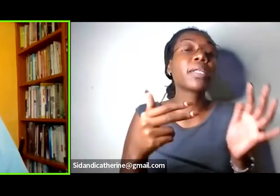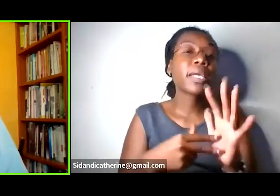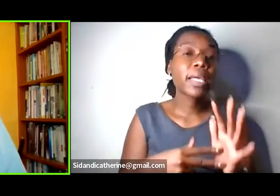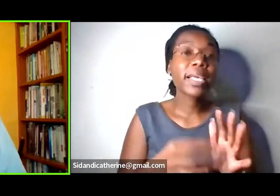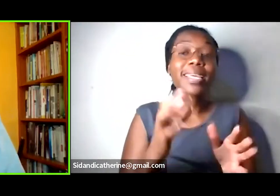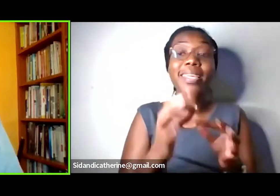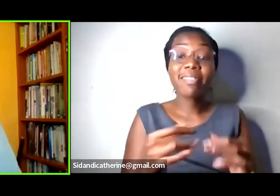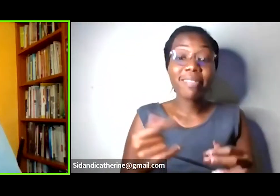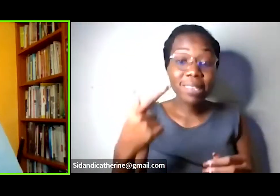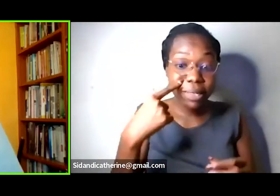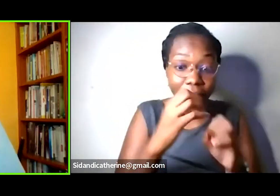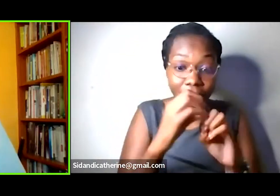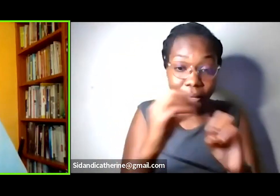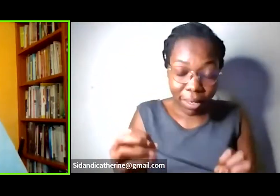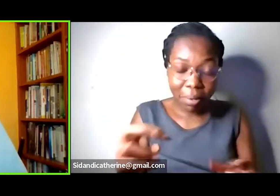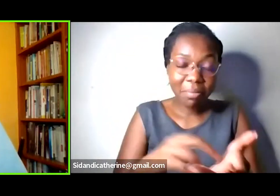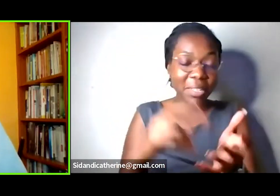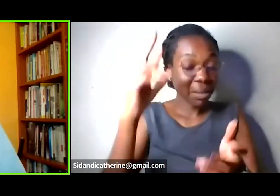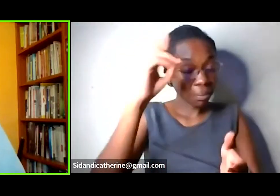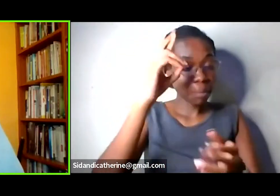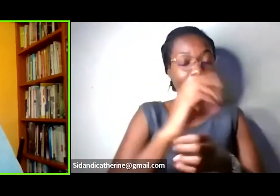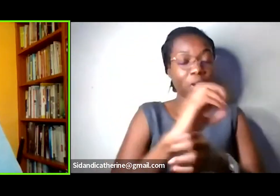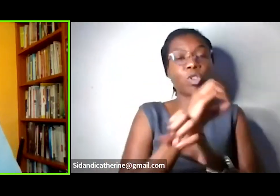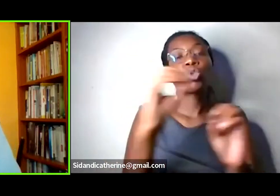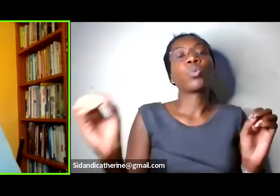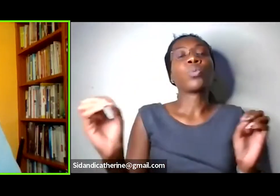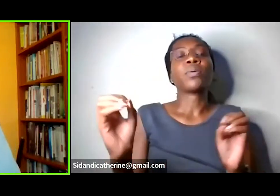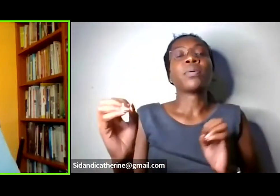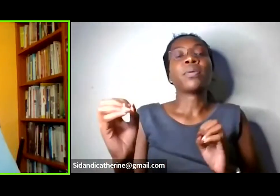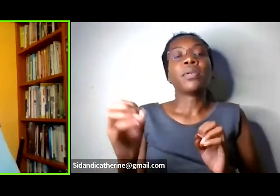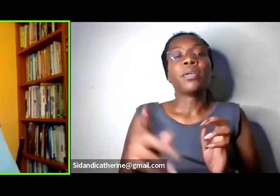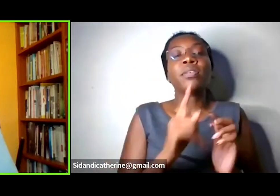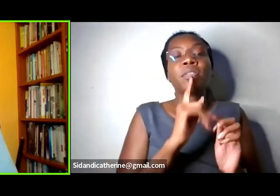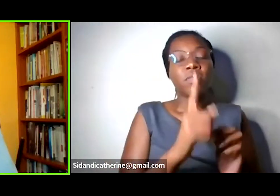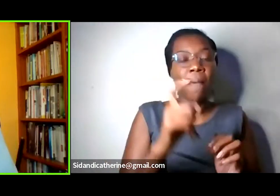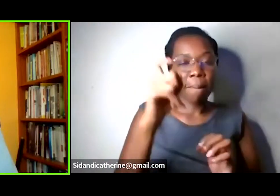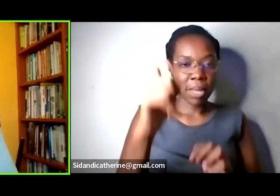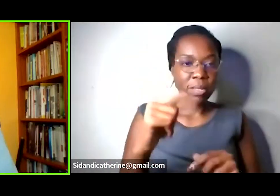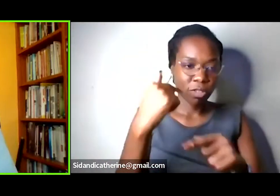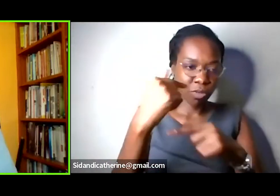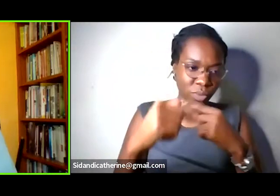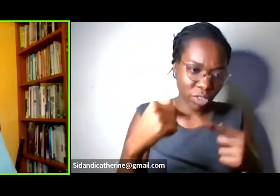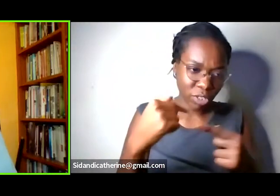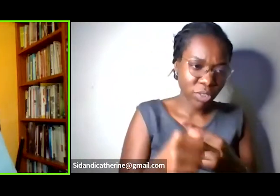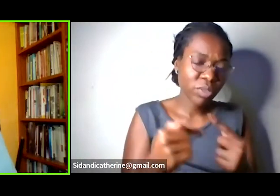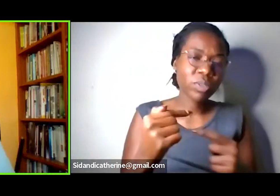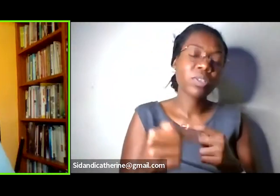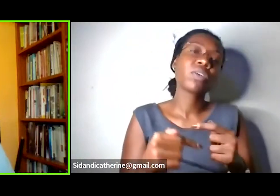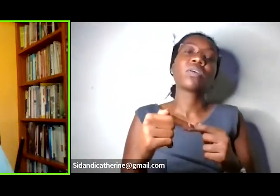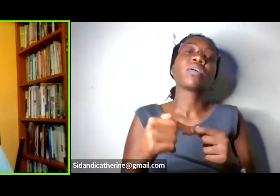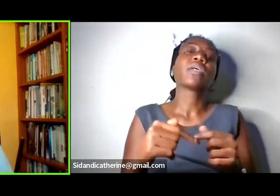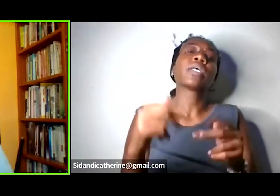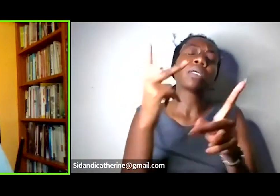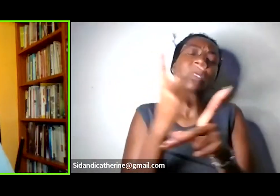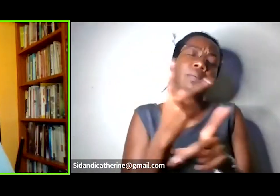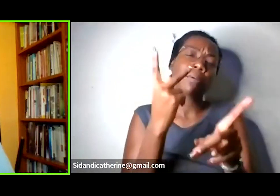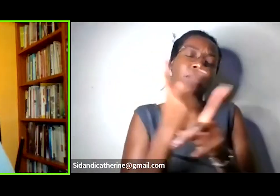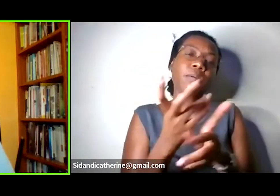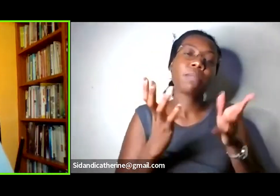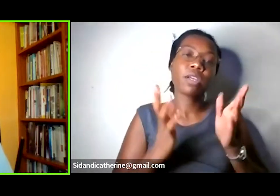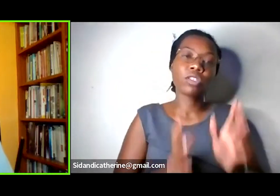the table. The last item I want to mention is this. And this is one major area where service providers